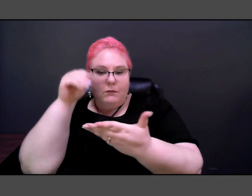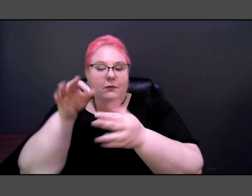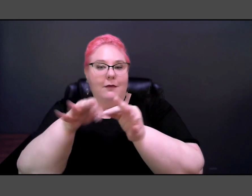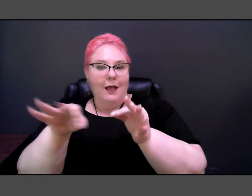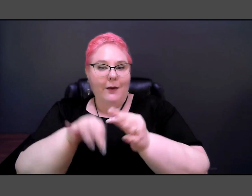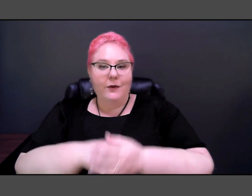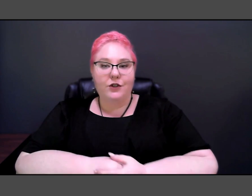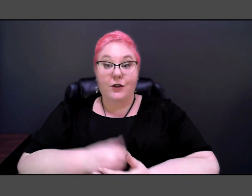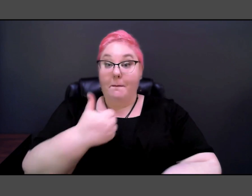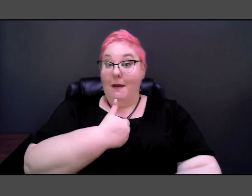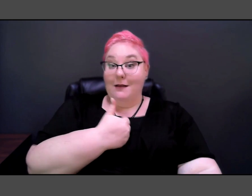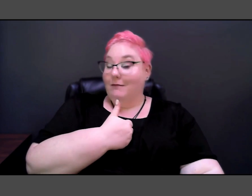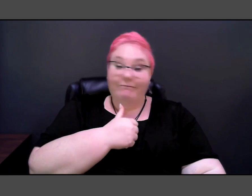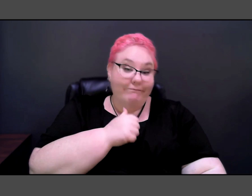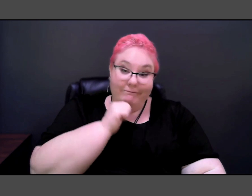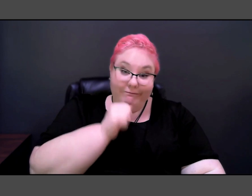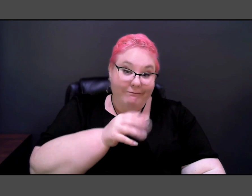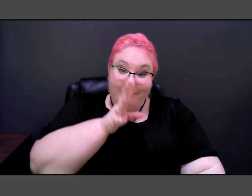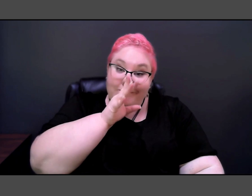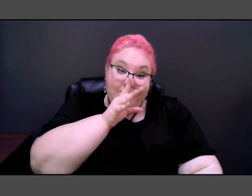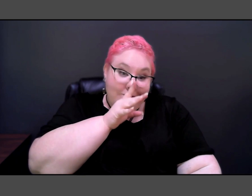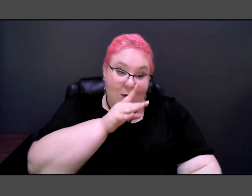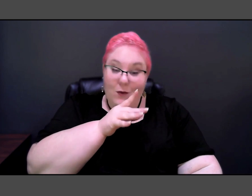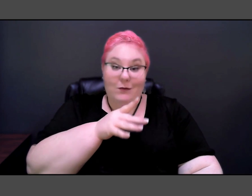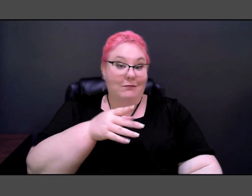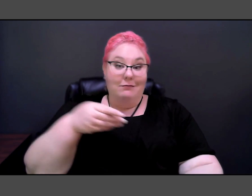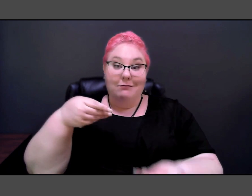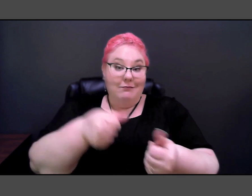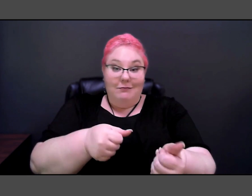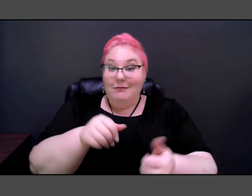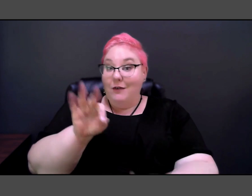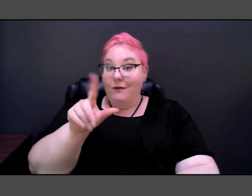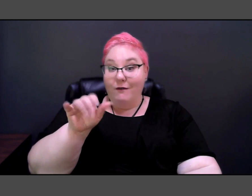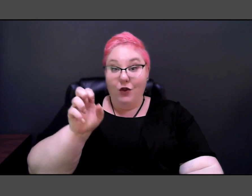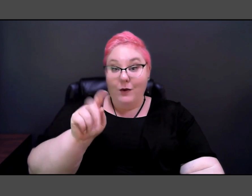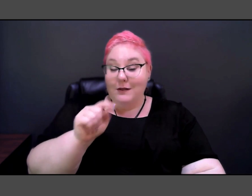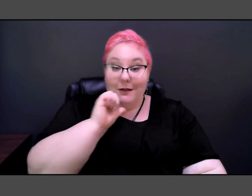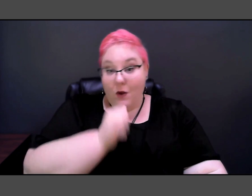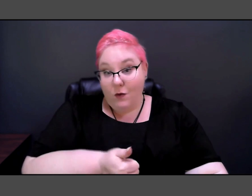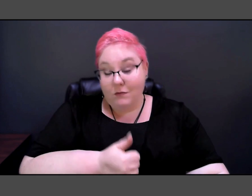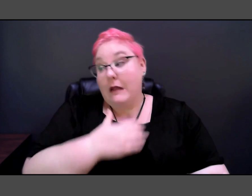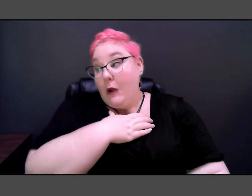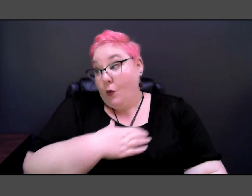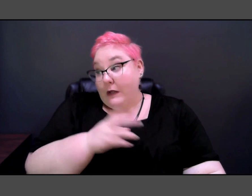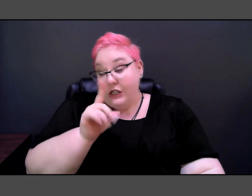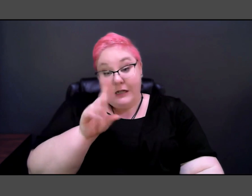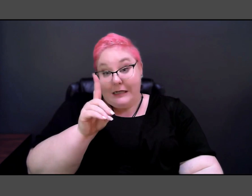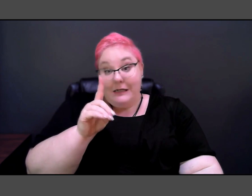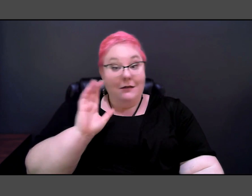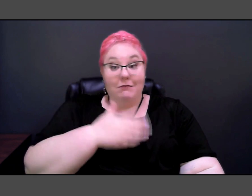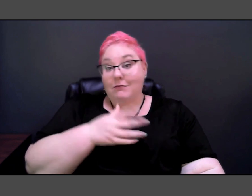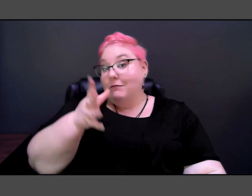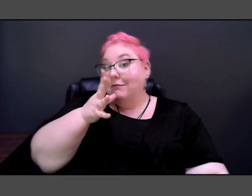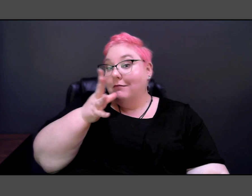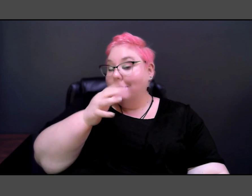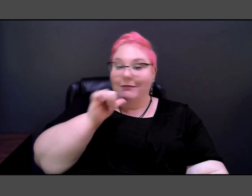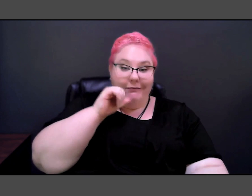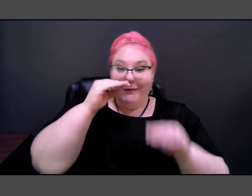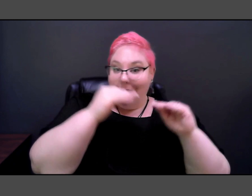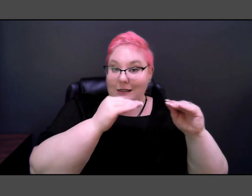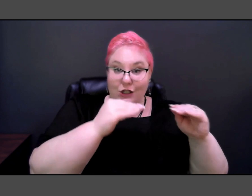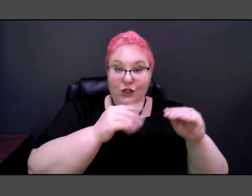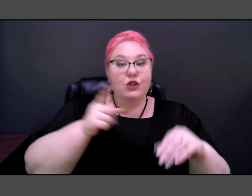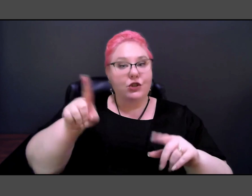speak fluent Karis. I wish I did. My mother didn't teach us because she had gone to boarding school,